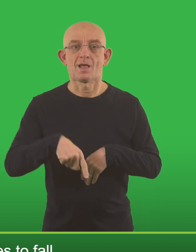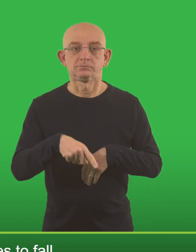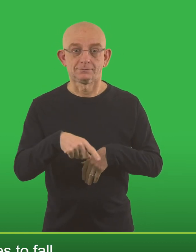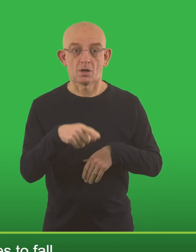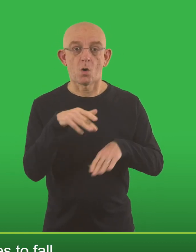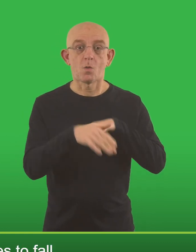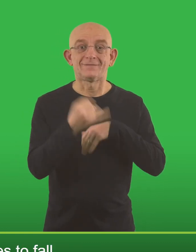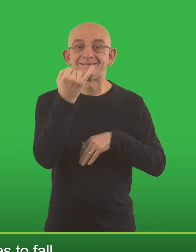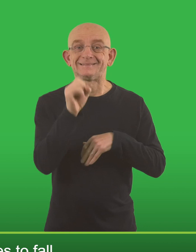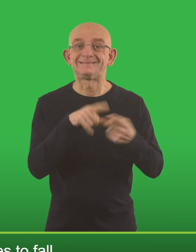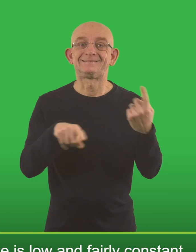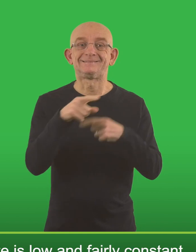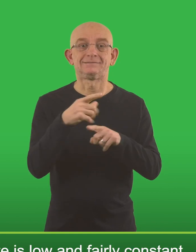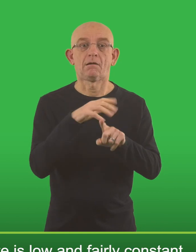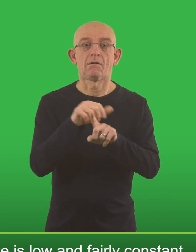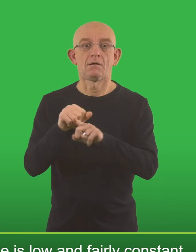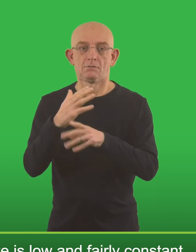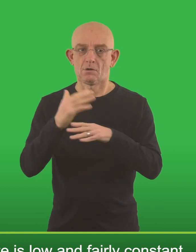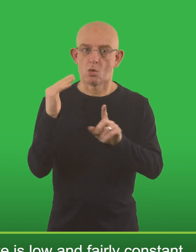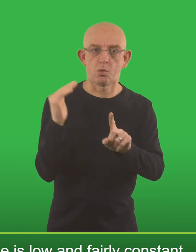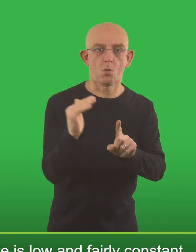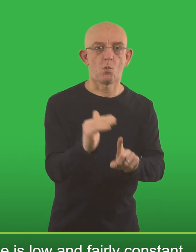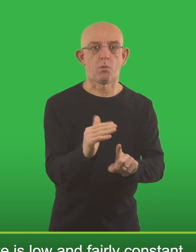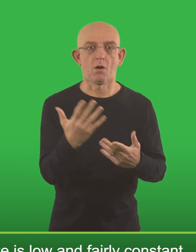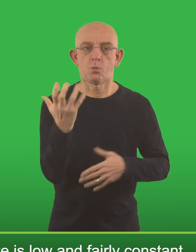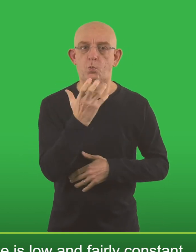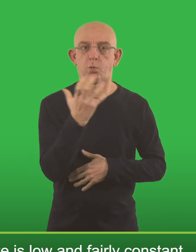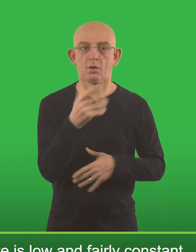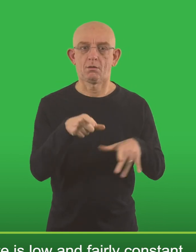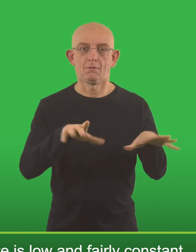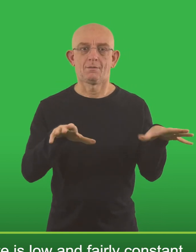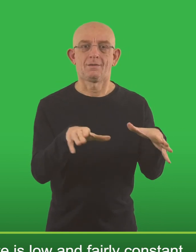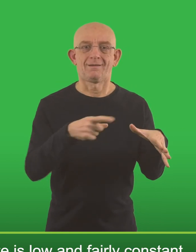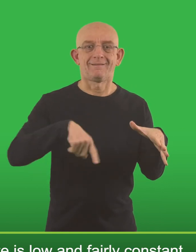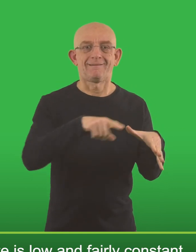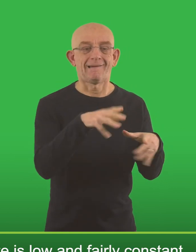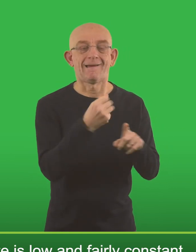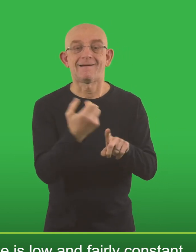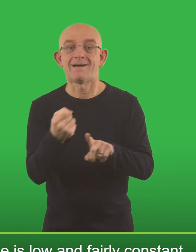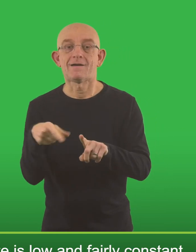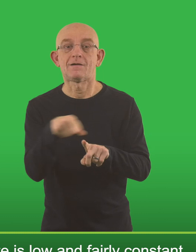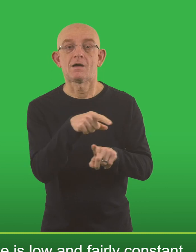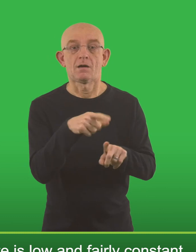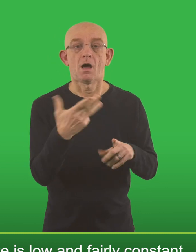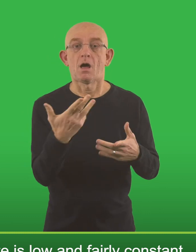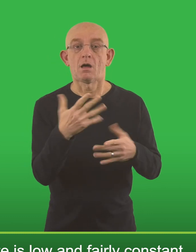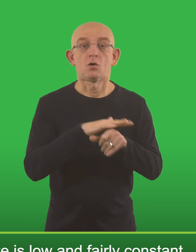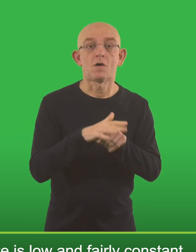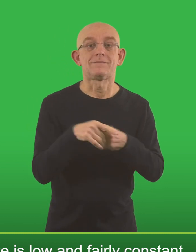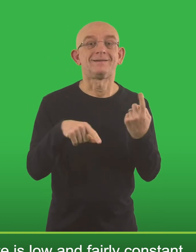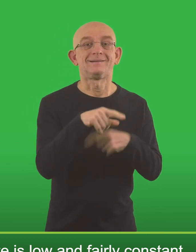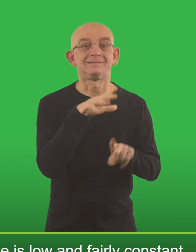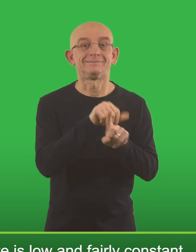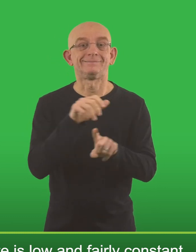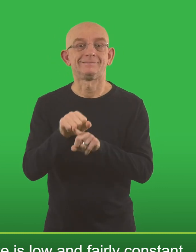over 60s rate continues to fall, and importantly, the Pillar 1 positive test rate is low and fairly constant